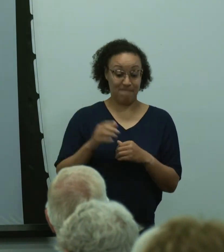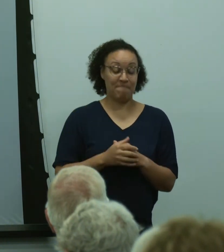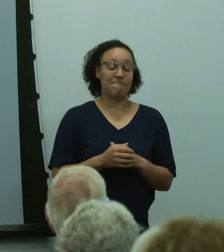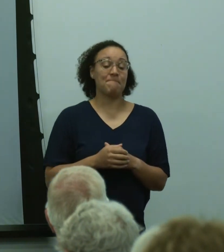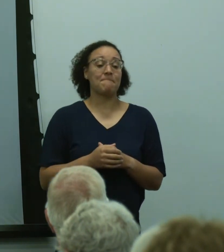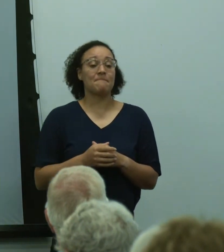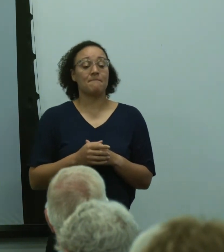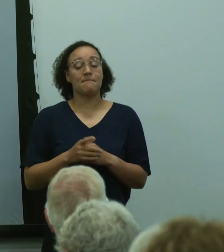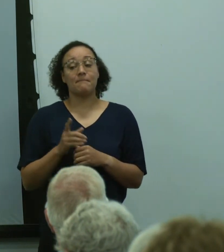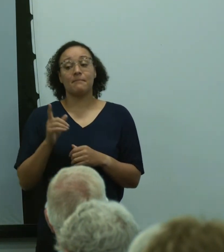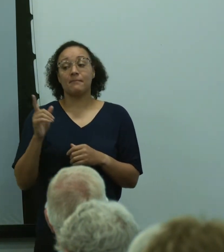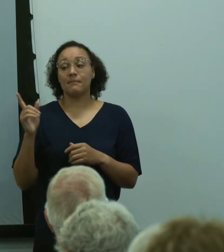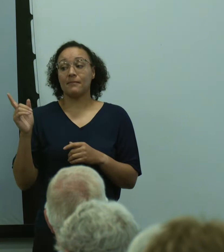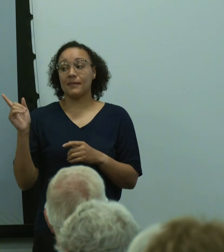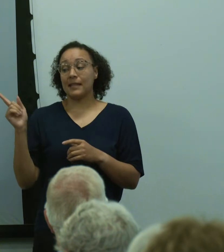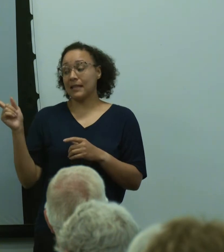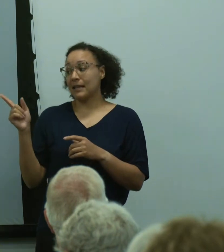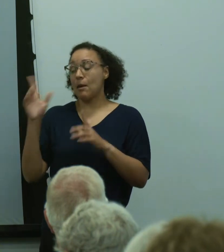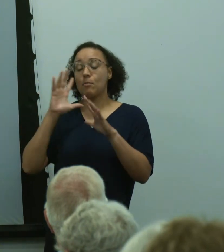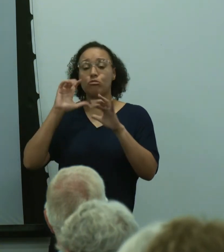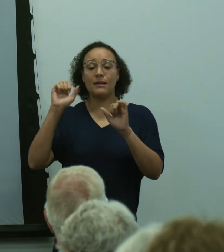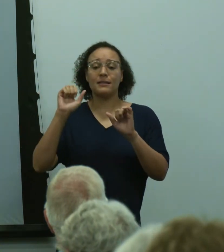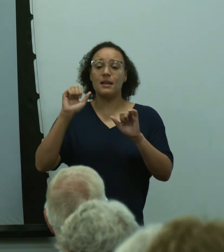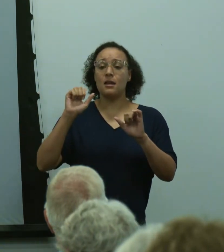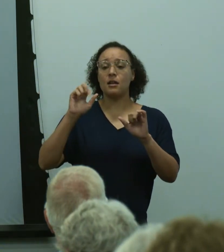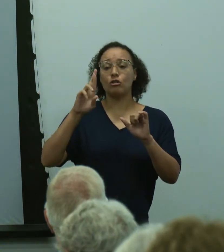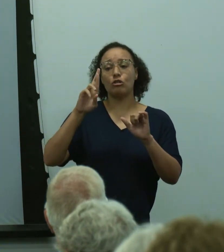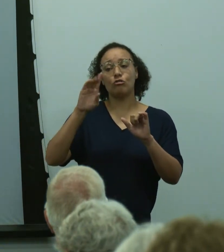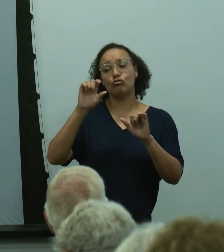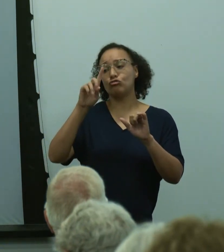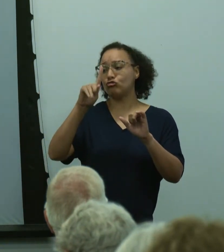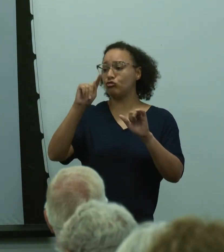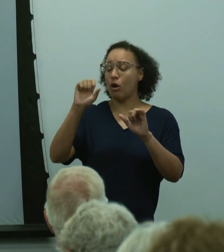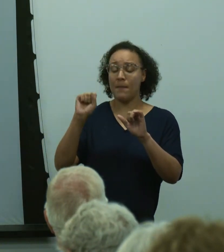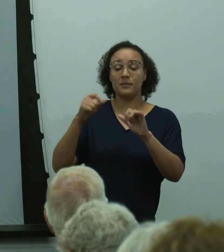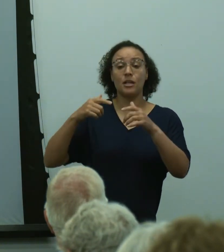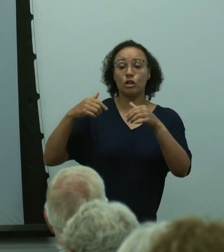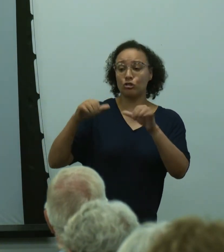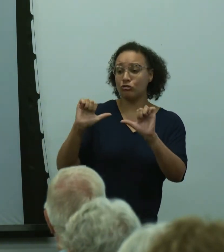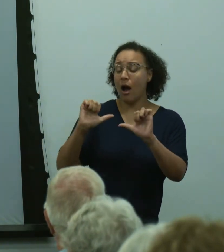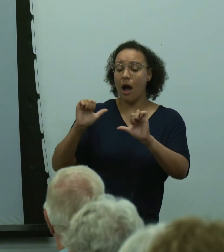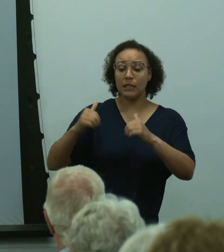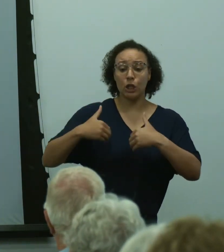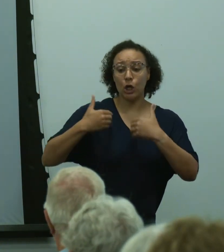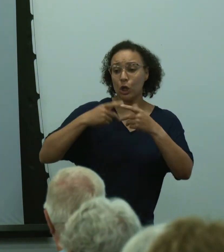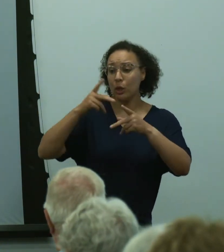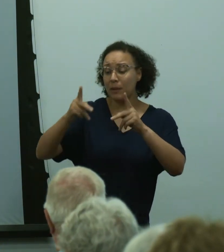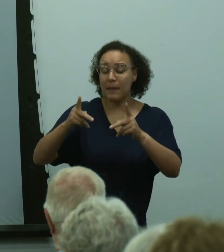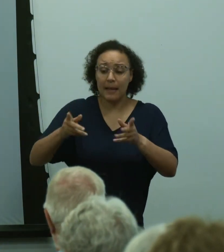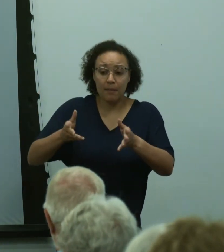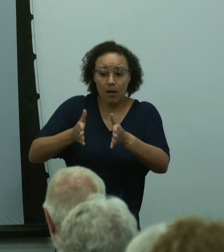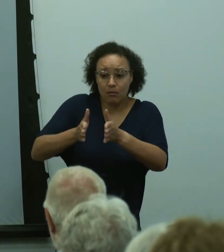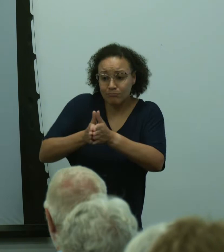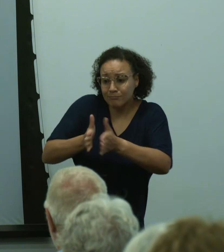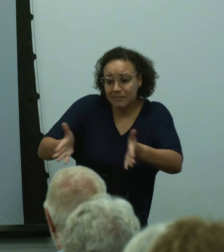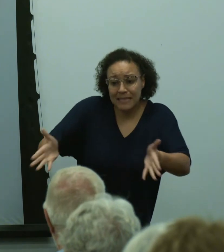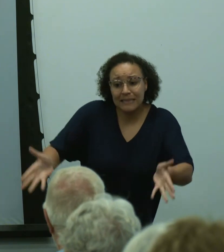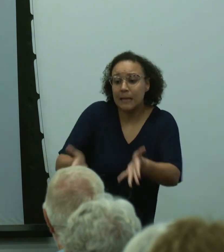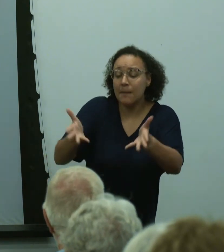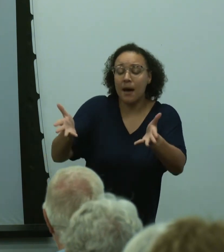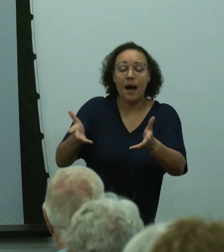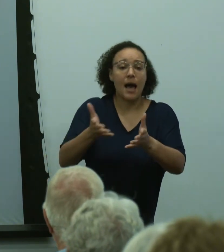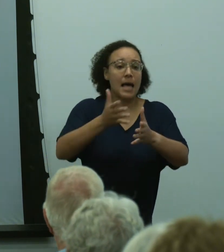and public speaker, President Roberts helps to inspire youth, transformational leaders, communities,